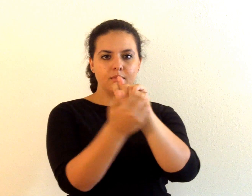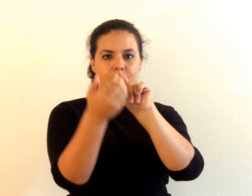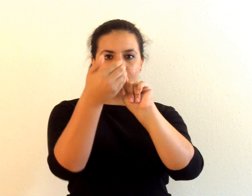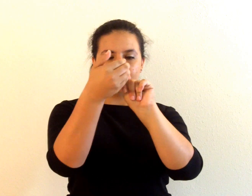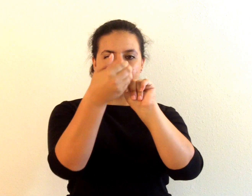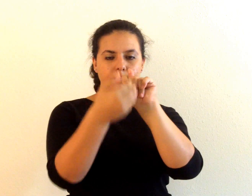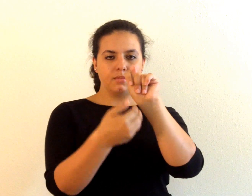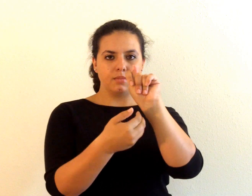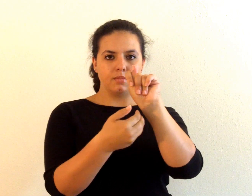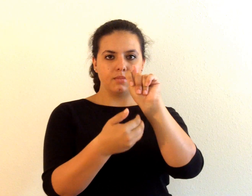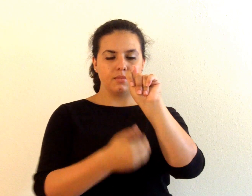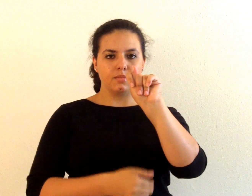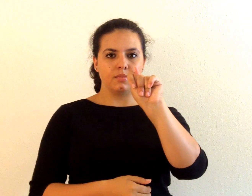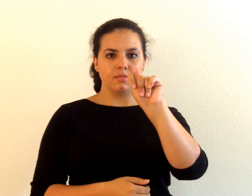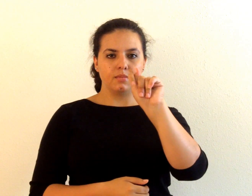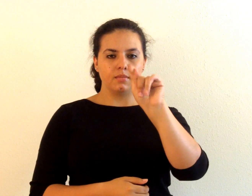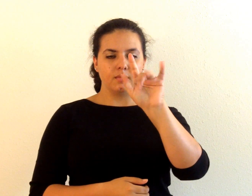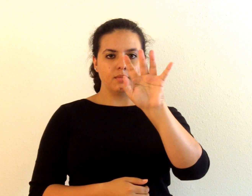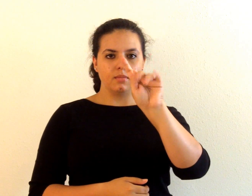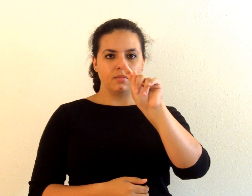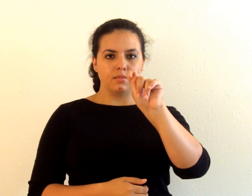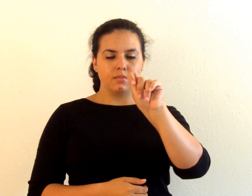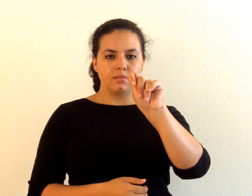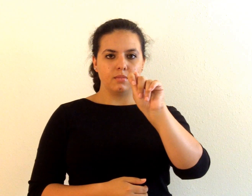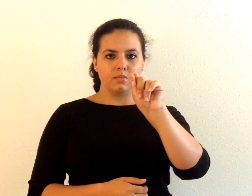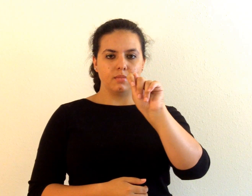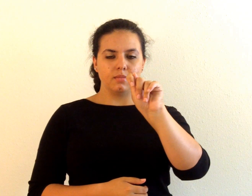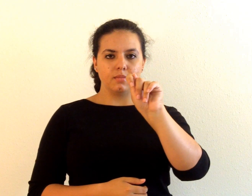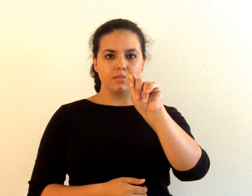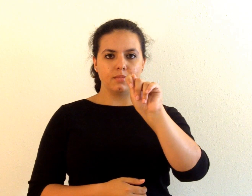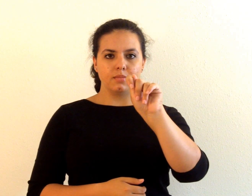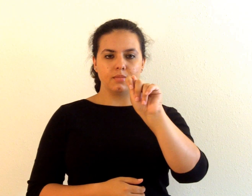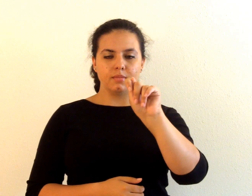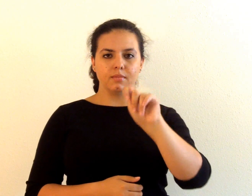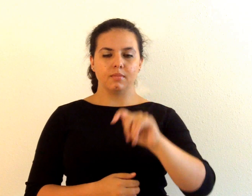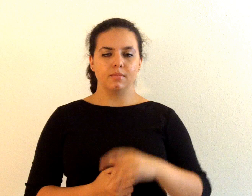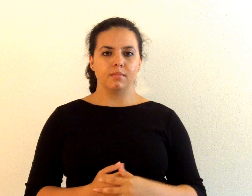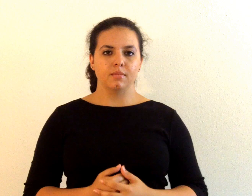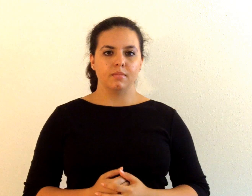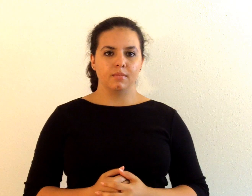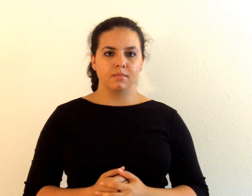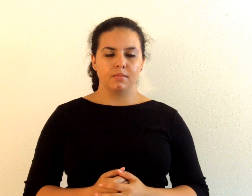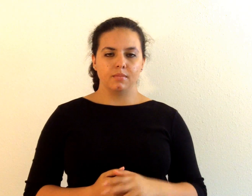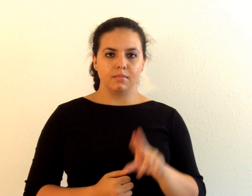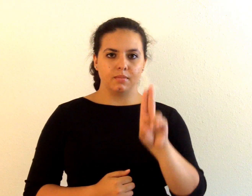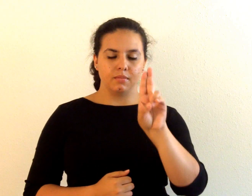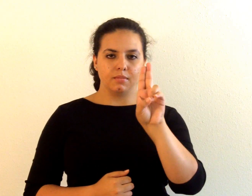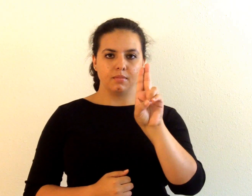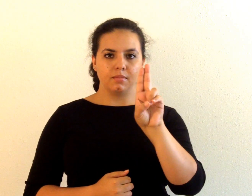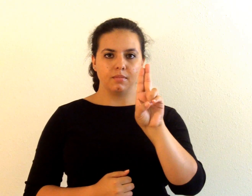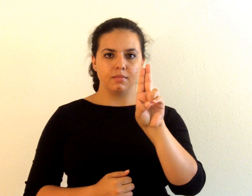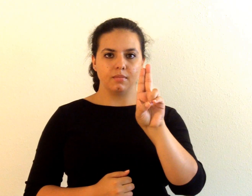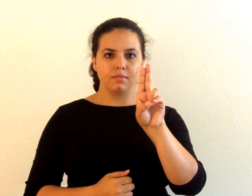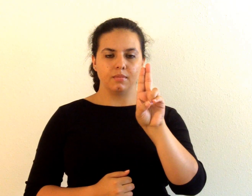T. Your thumb doesn't have to be way out there, just T. Then we have U. You can see the